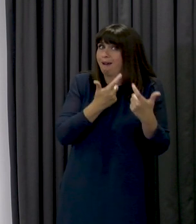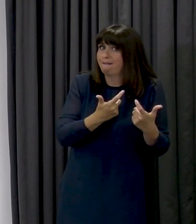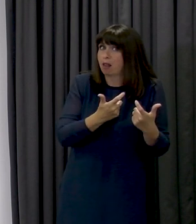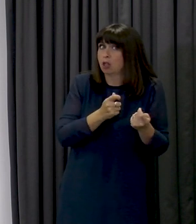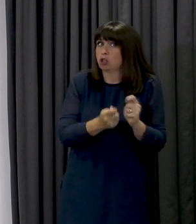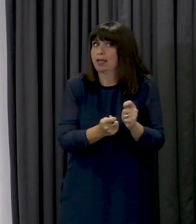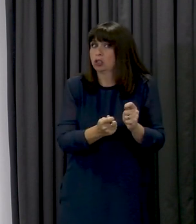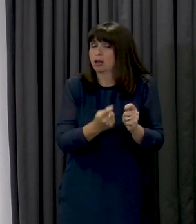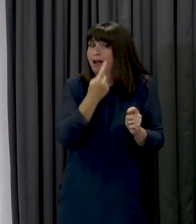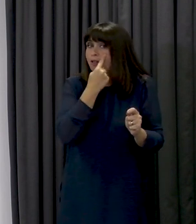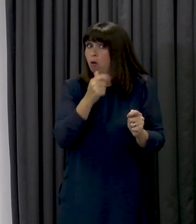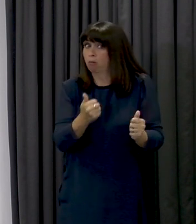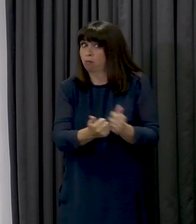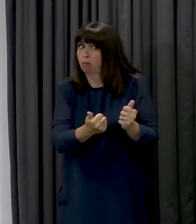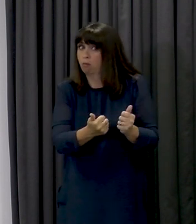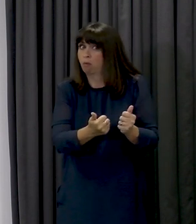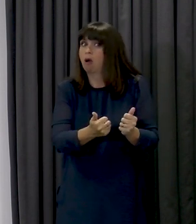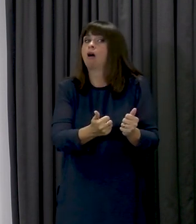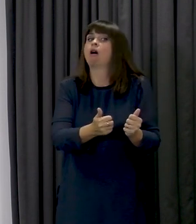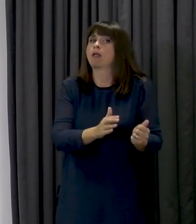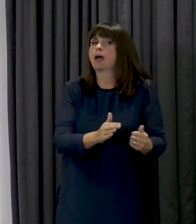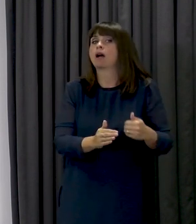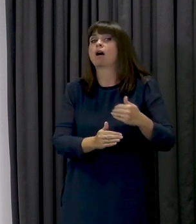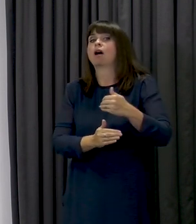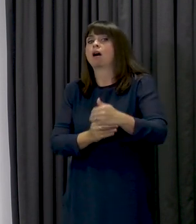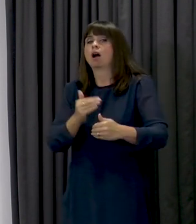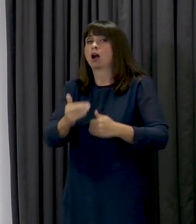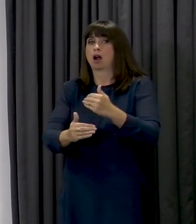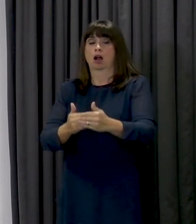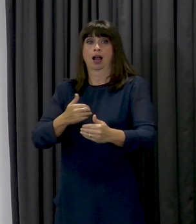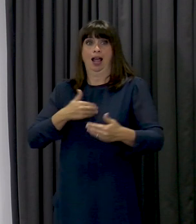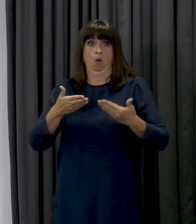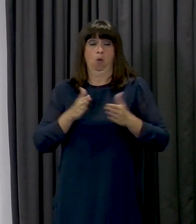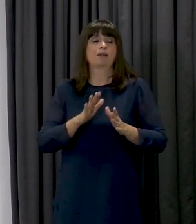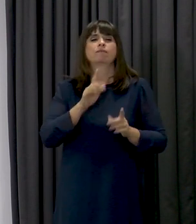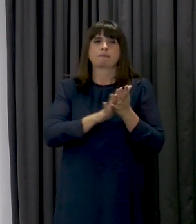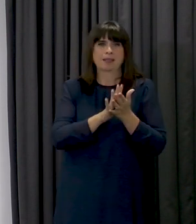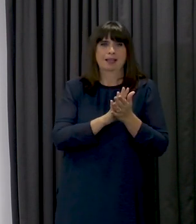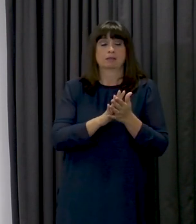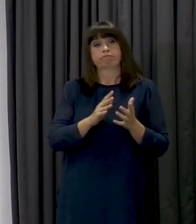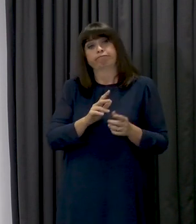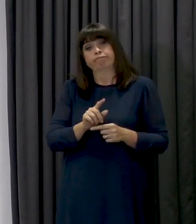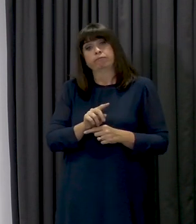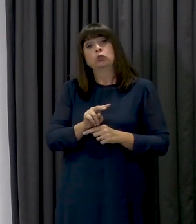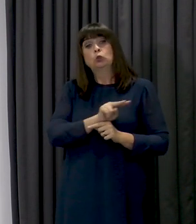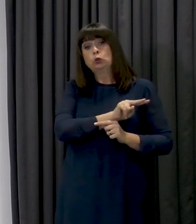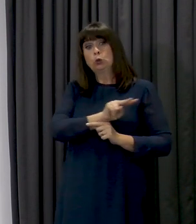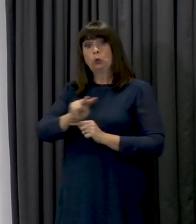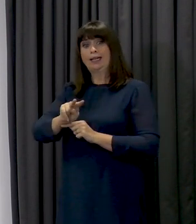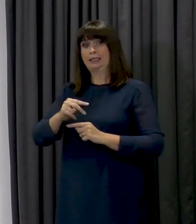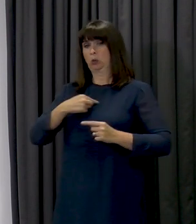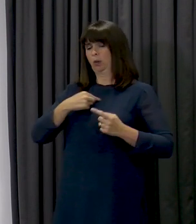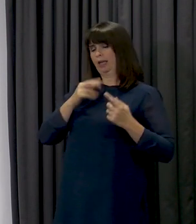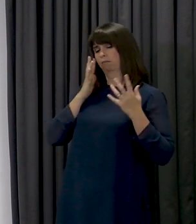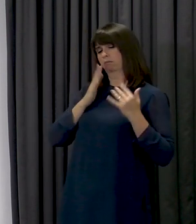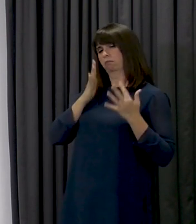we make, and we will go on doing that for indoor meetings over the next 2 weeks to